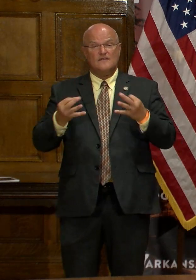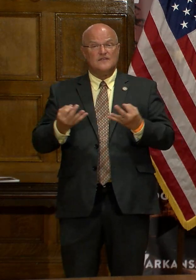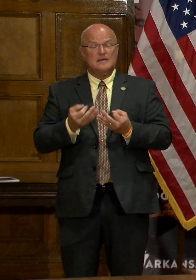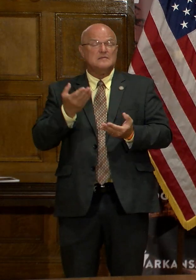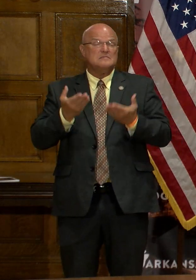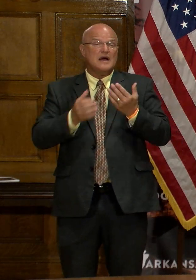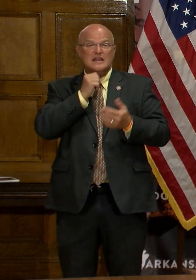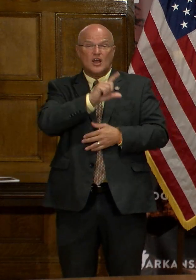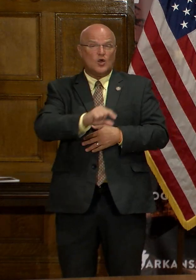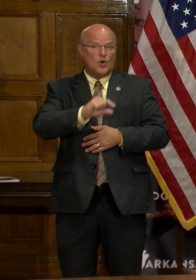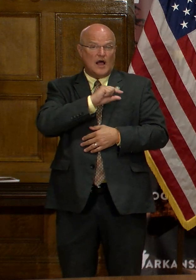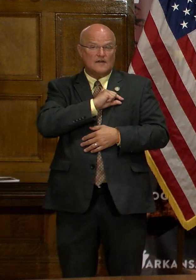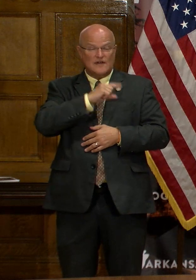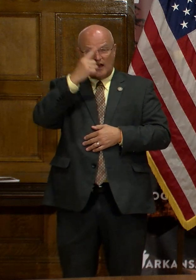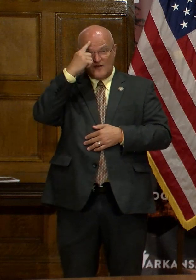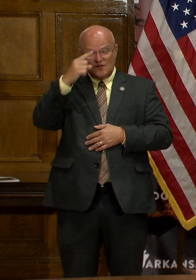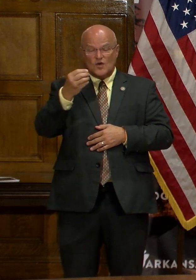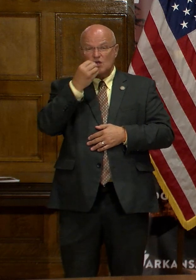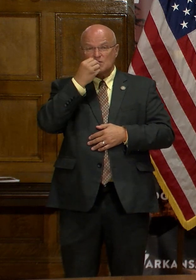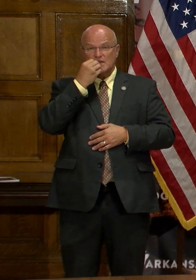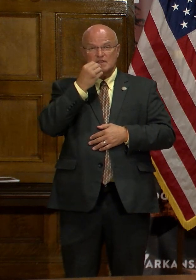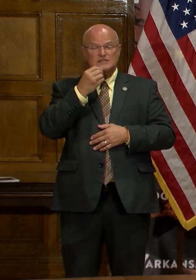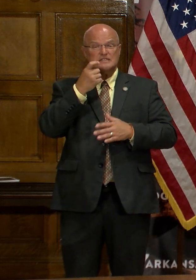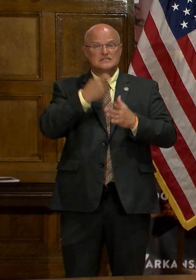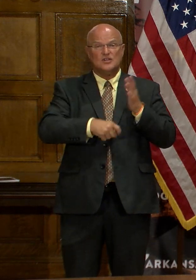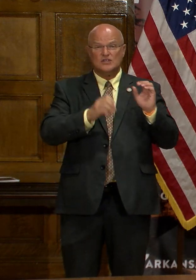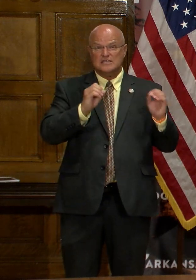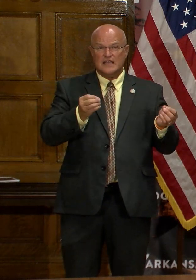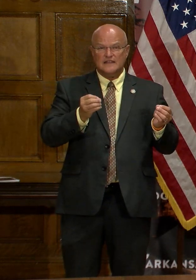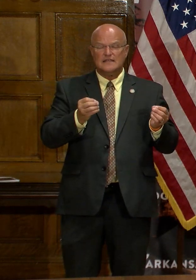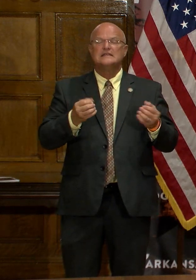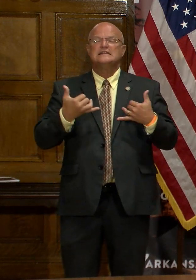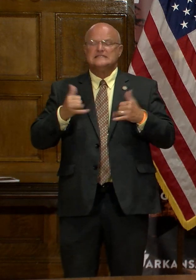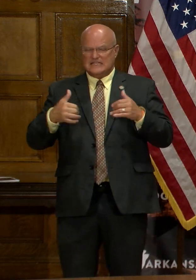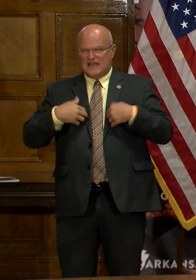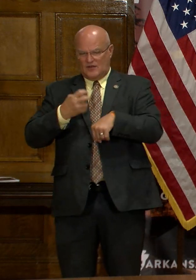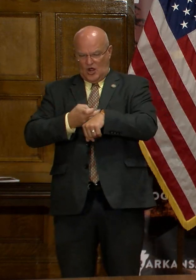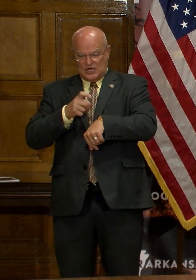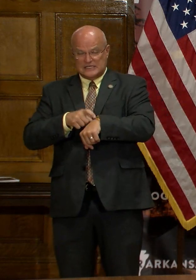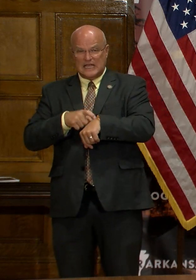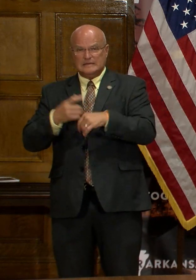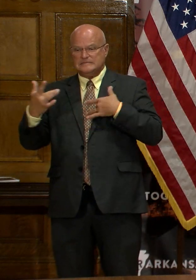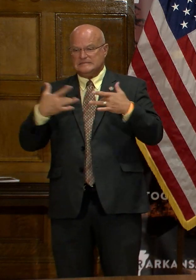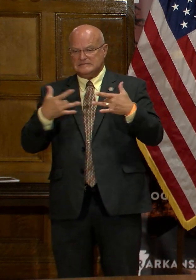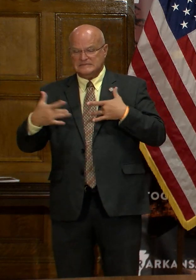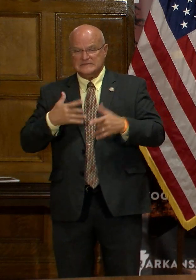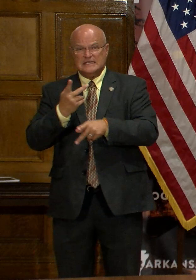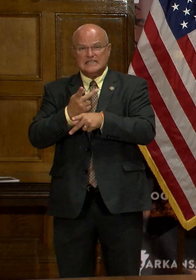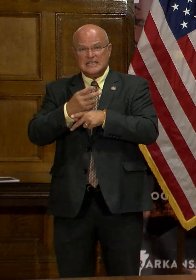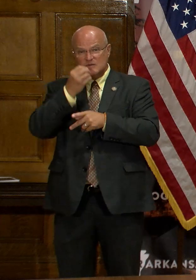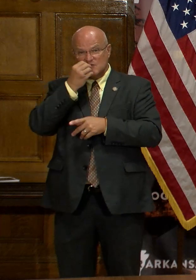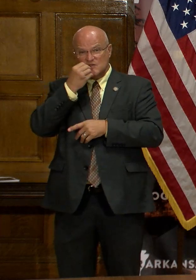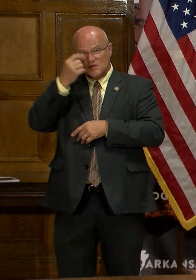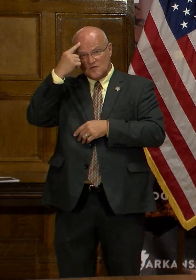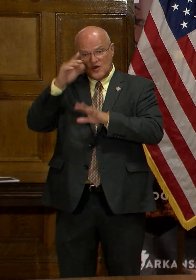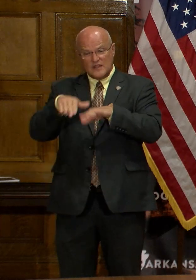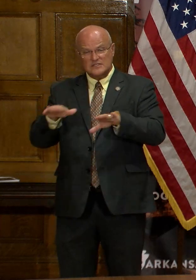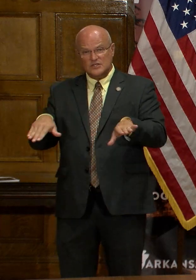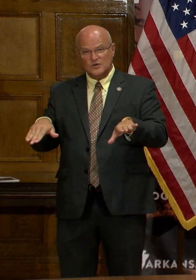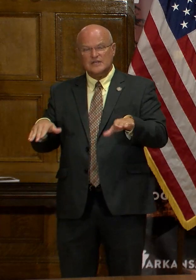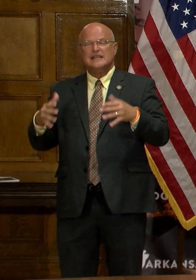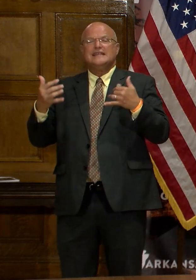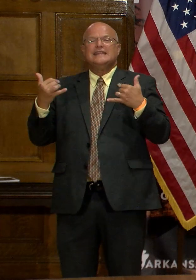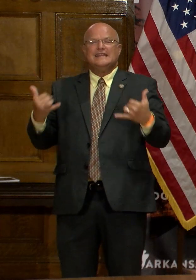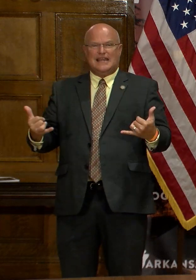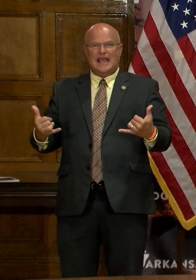who might not qualify for free meals are still going through a tough time and can be worried about how to keep food on the table. Now their children